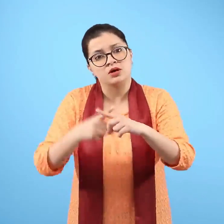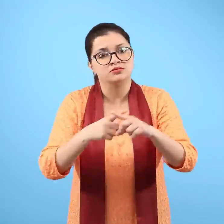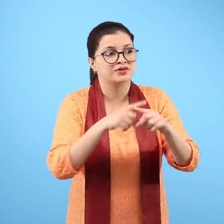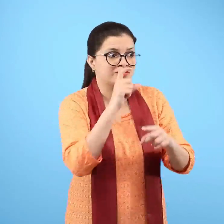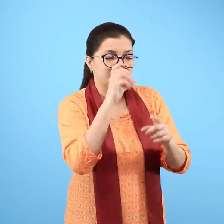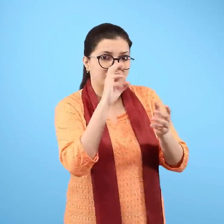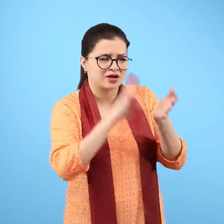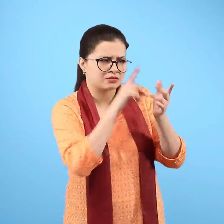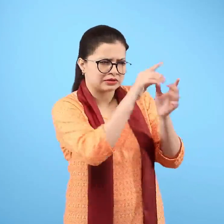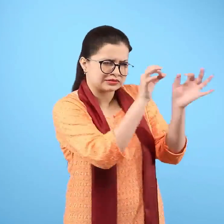already for you.